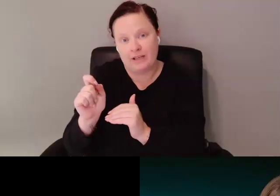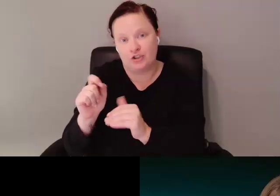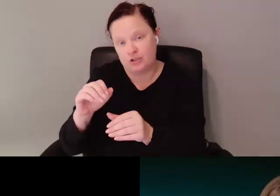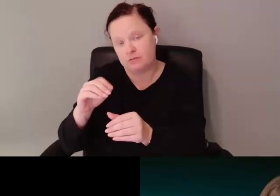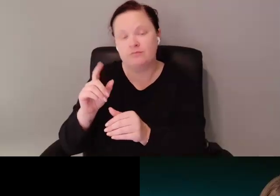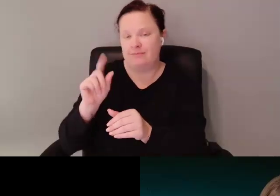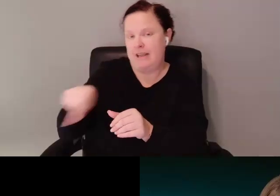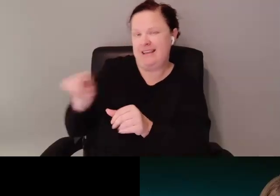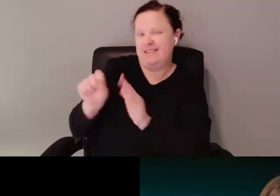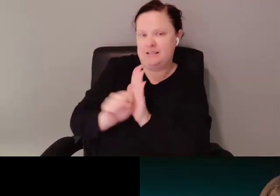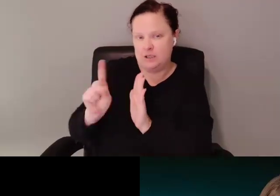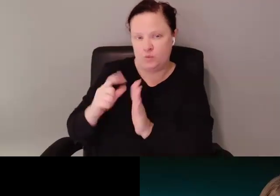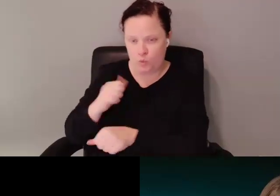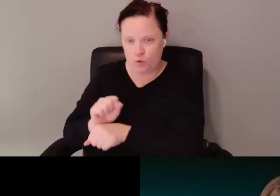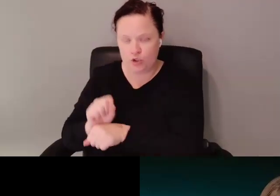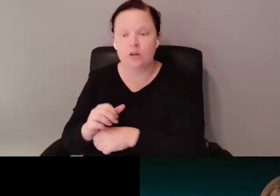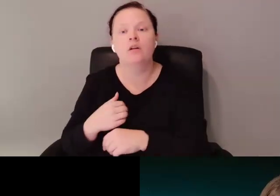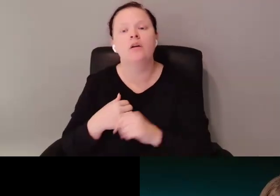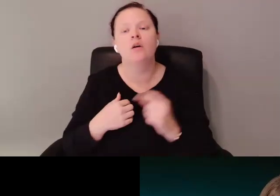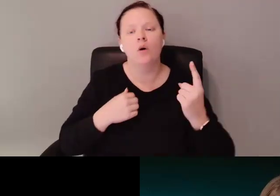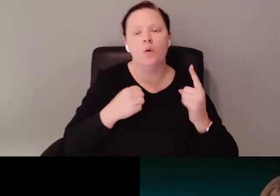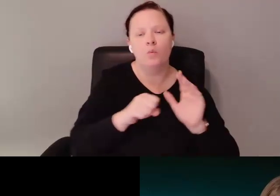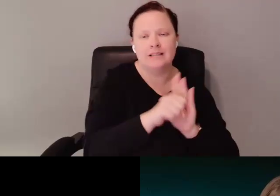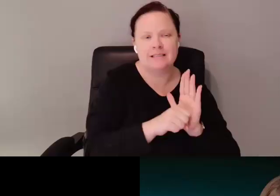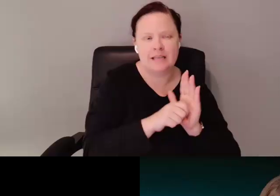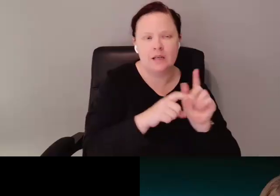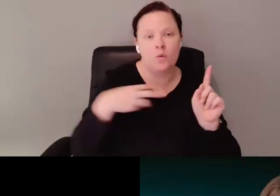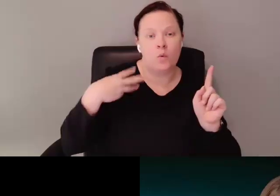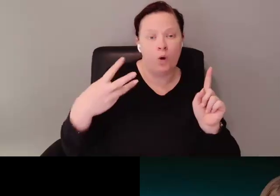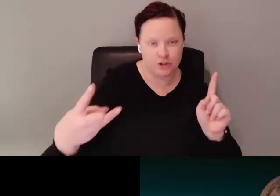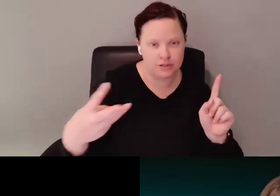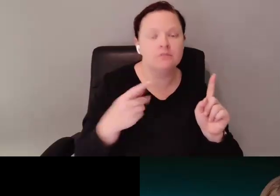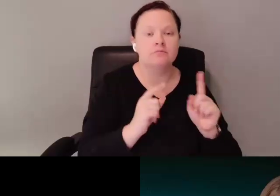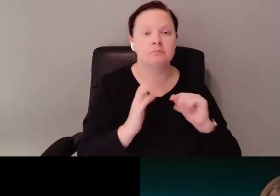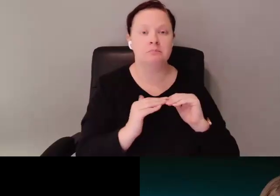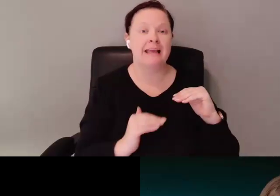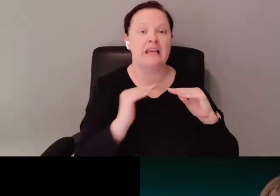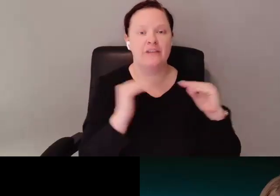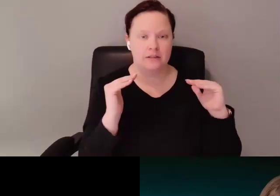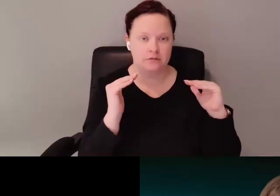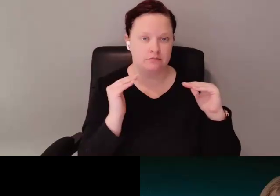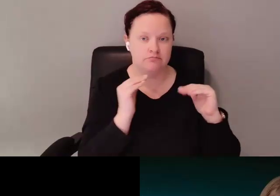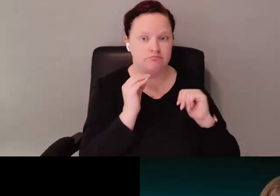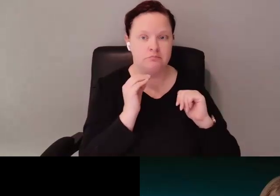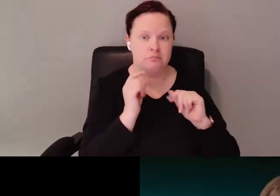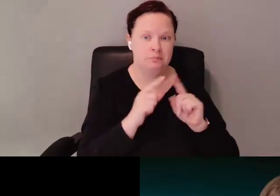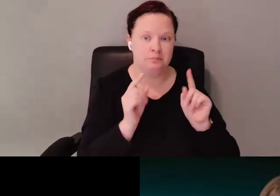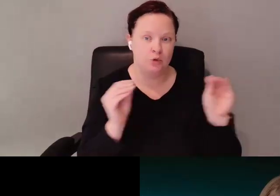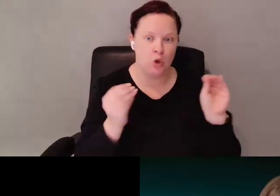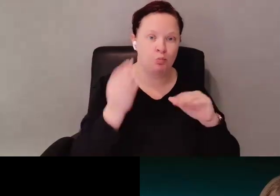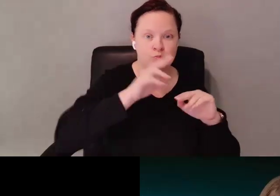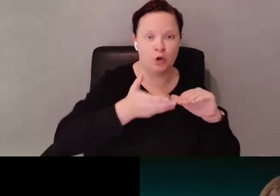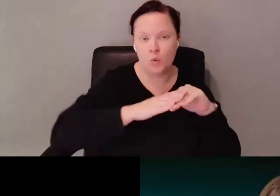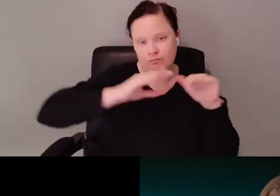I'm working for. Oh, actually, one of them, Washington State, you just have to break even. But